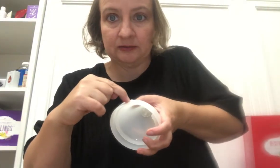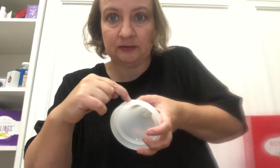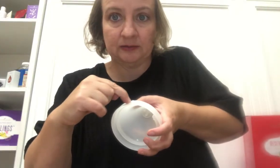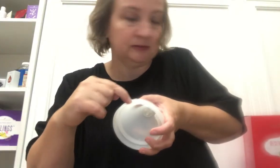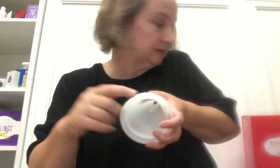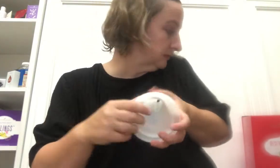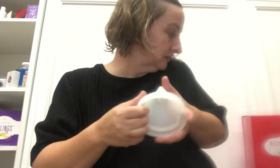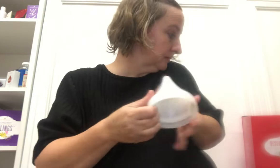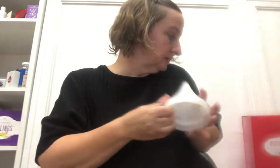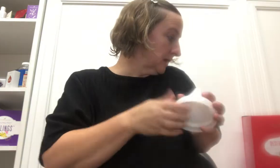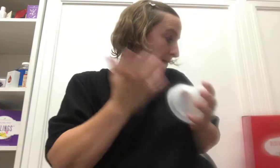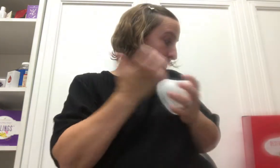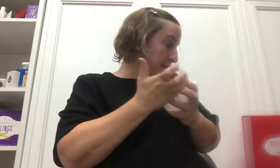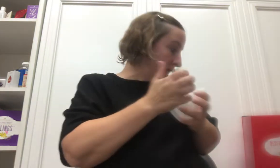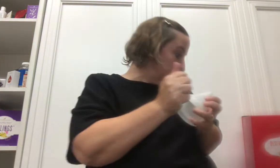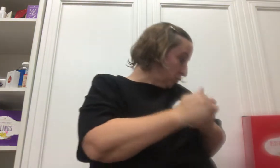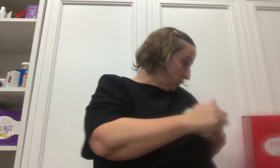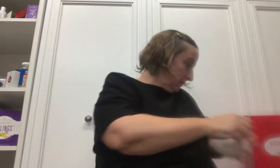it. And that line